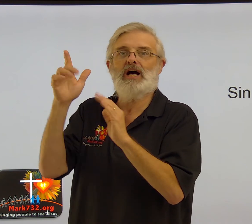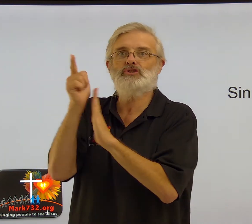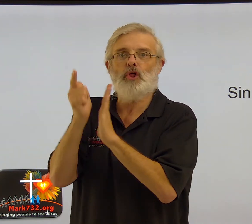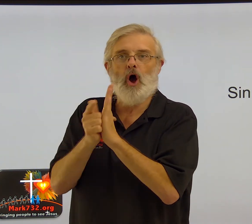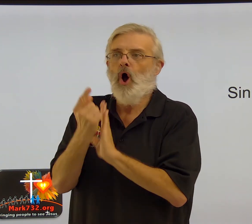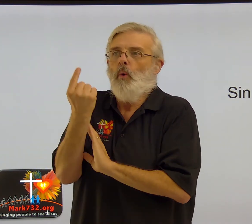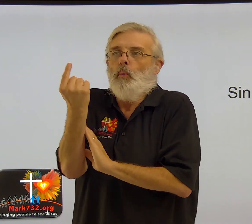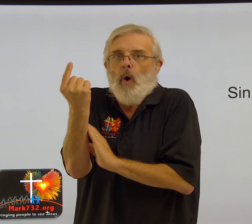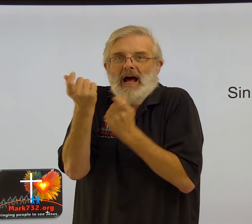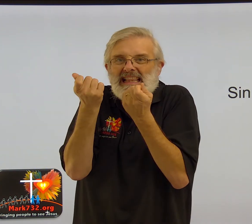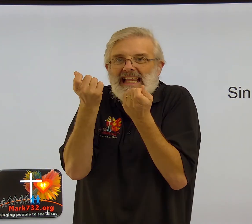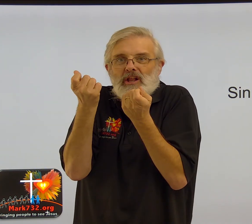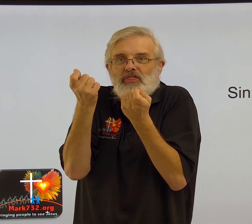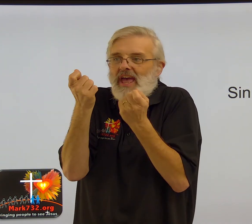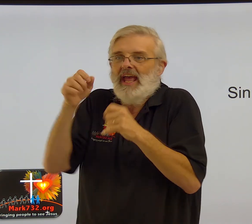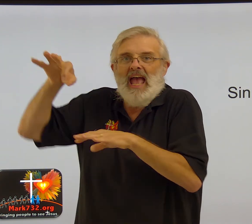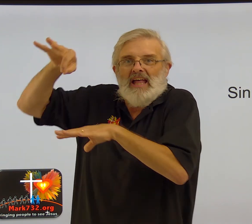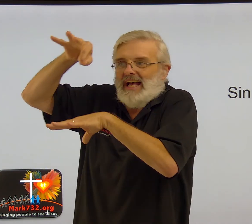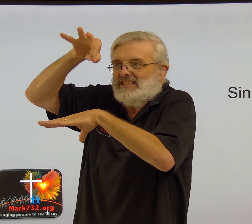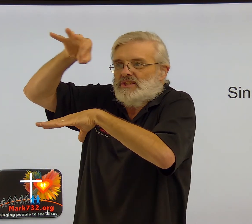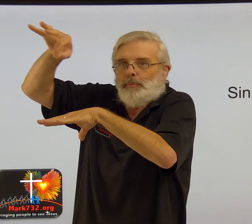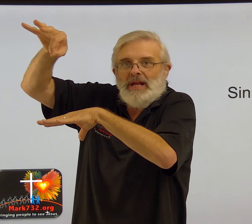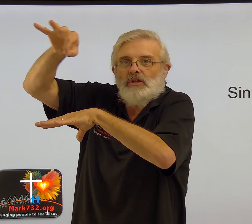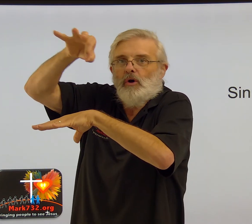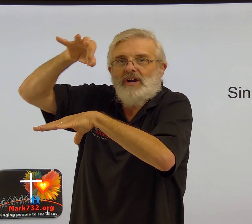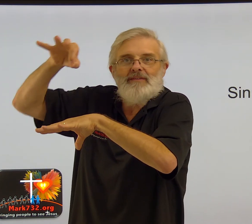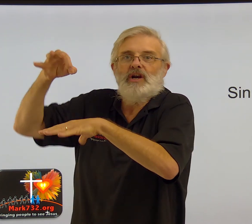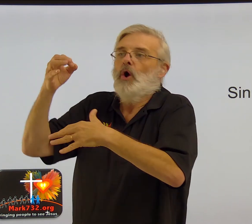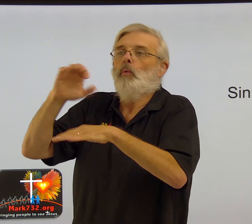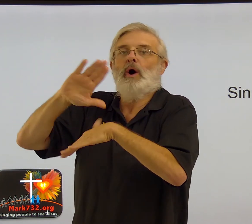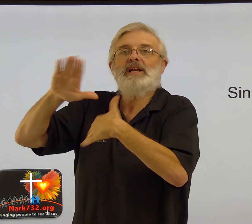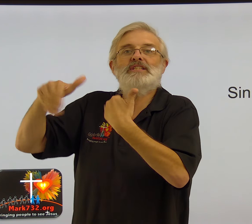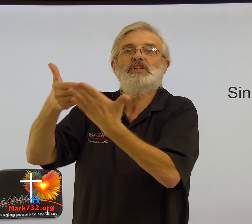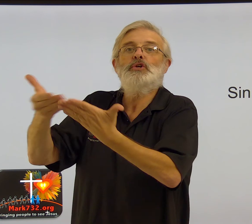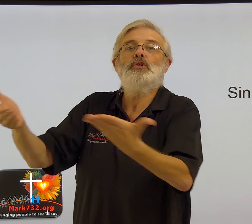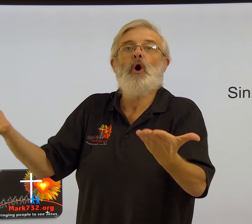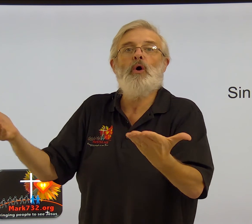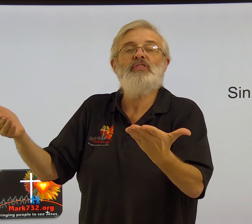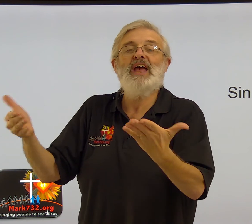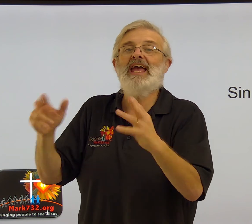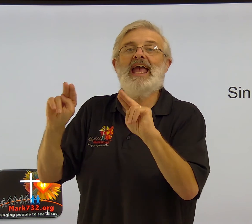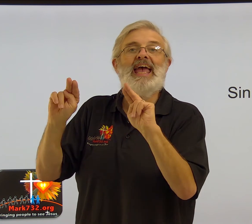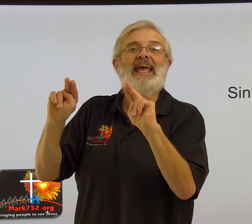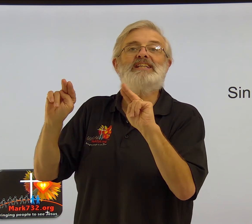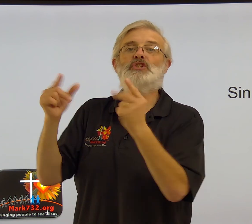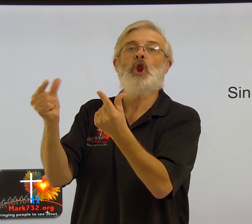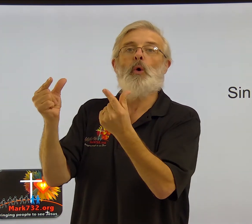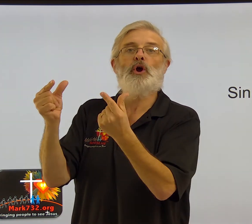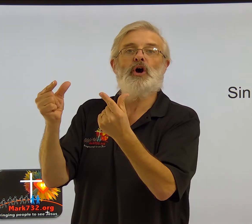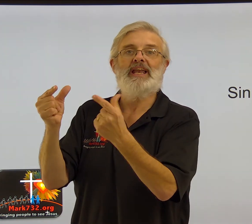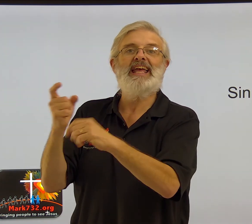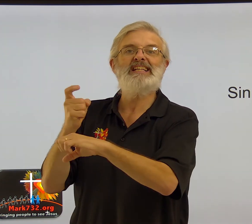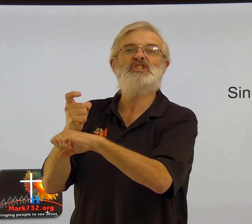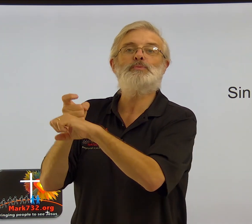law, one little thing that's sprinkled over everywhere. What does it do to the whole thing? It's no good. It's